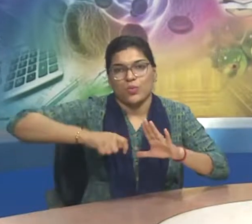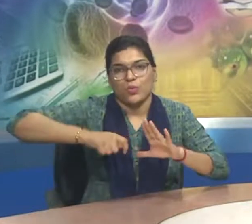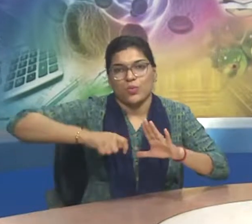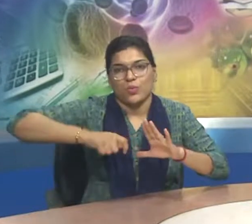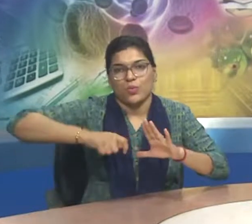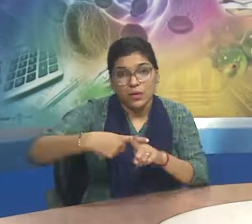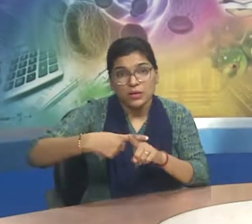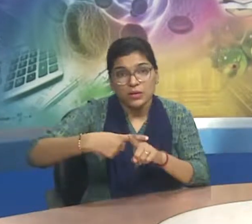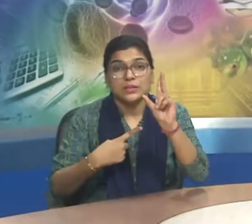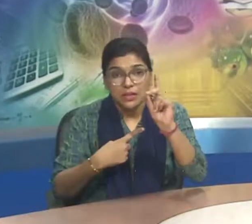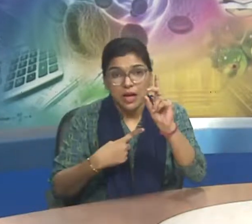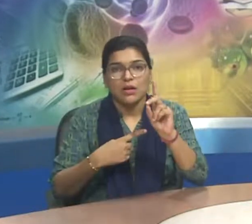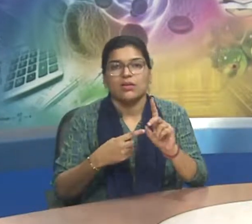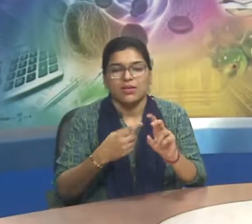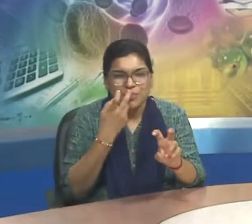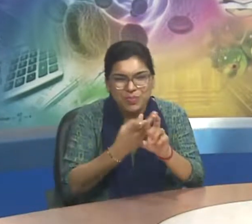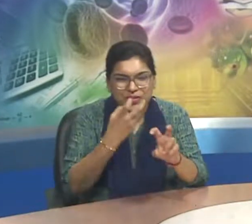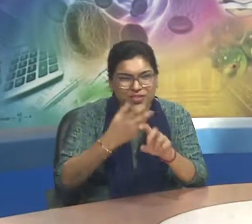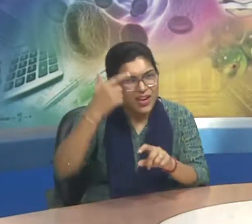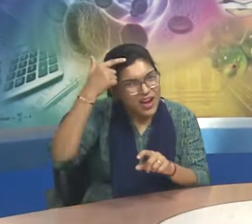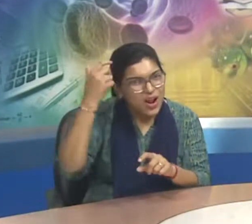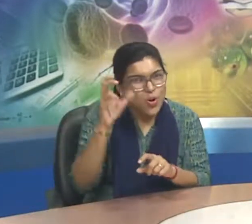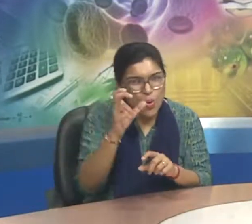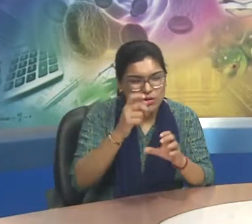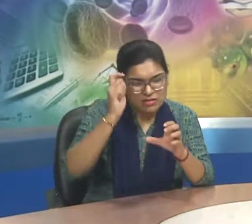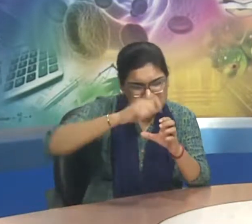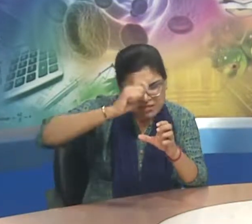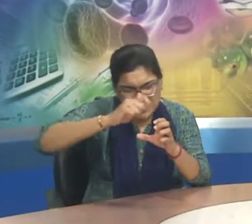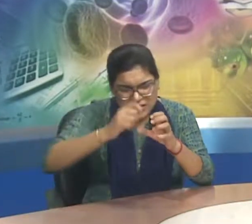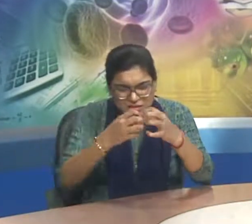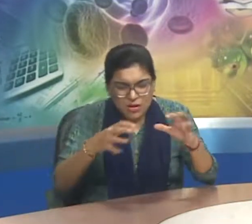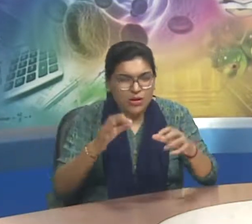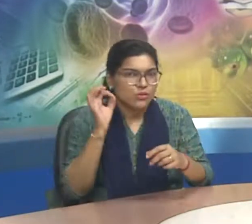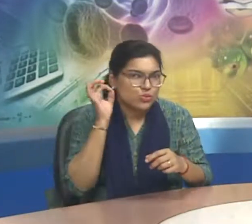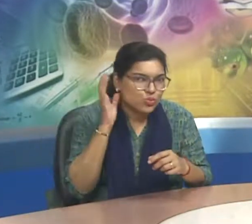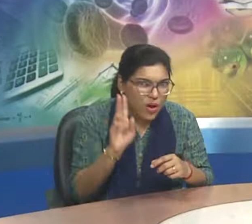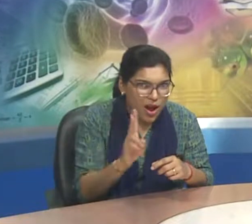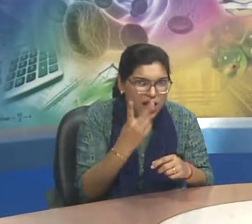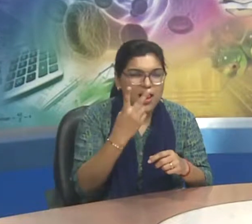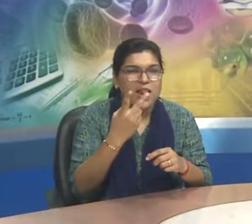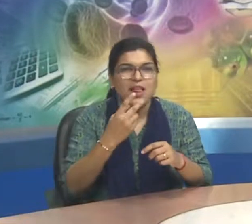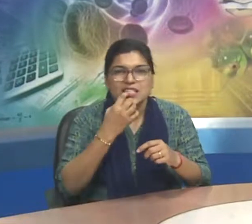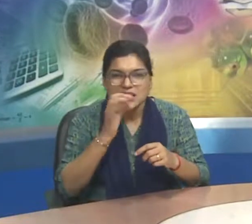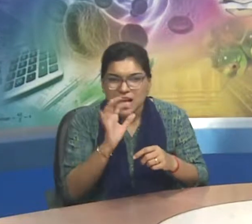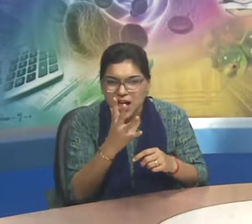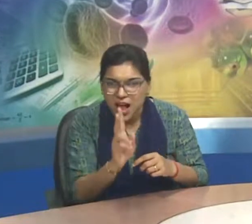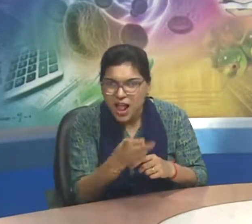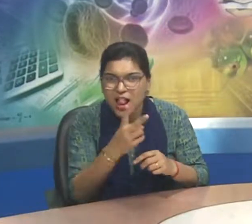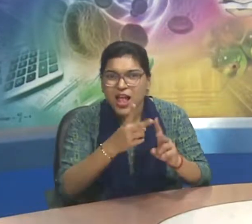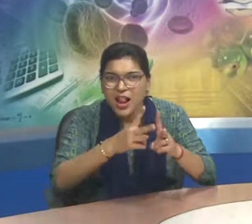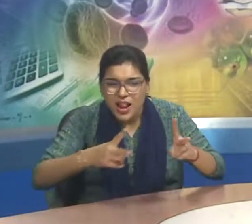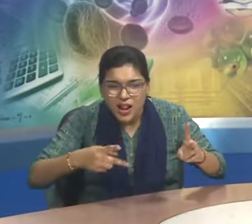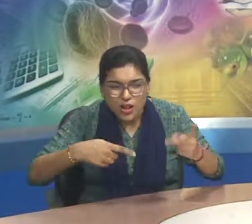humans. The human used metal for making tools, and